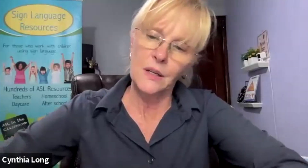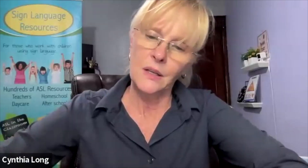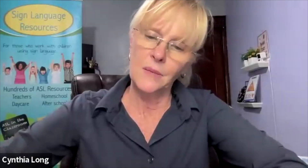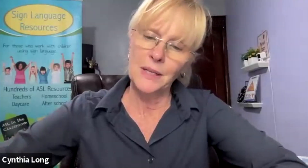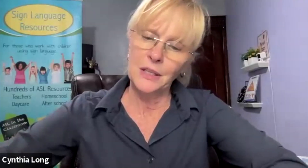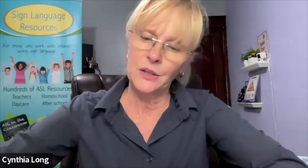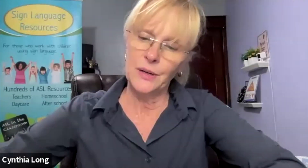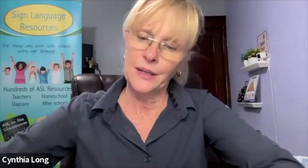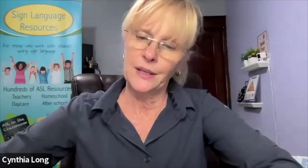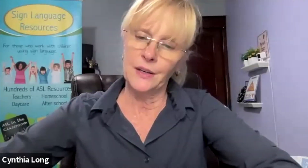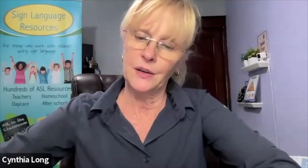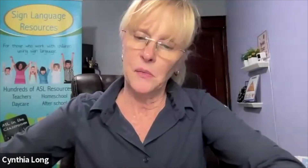Let me look right here.